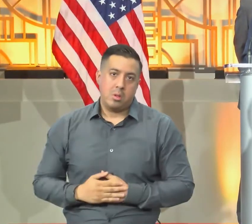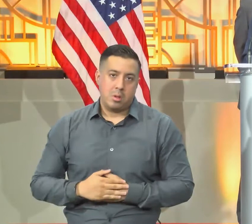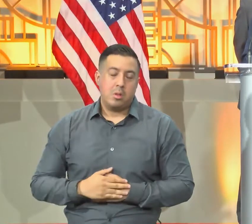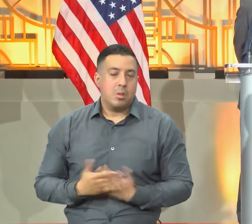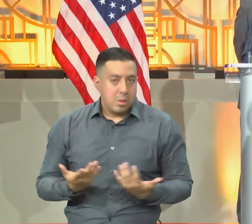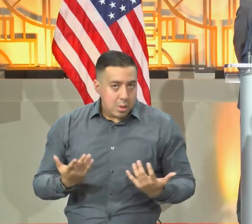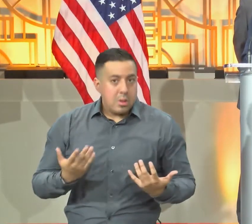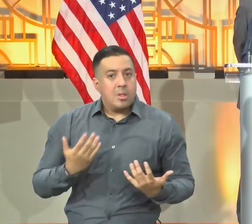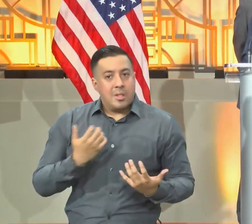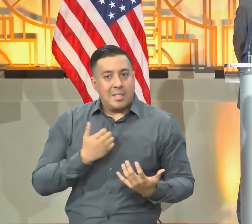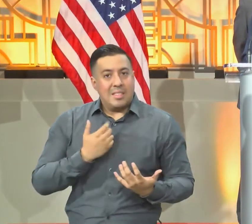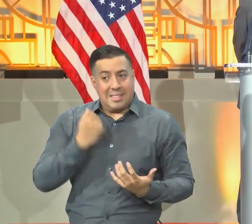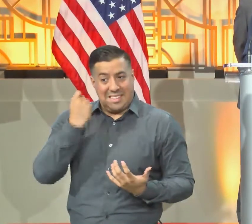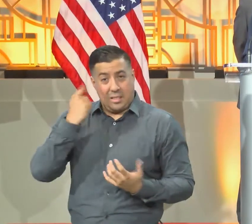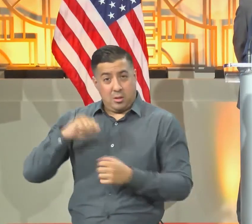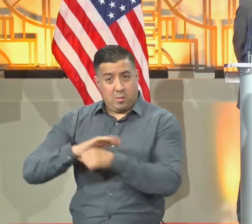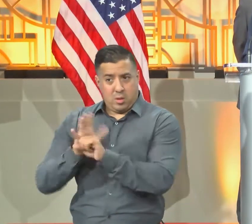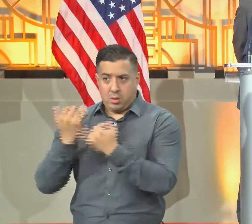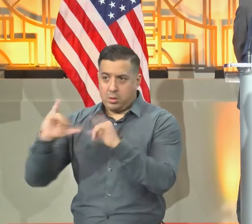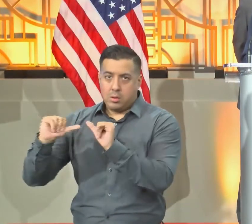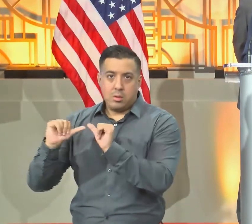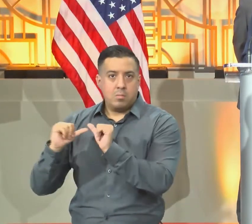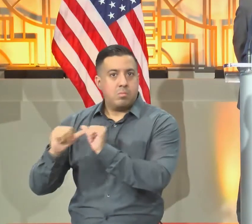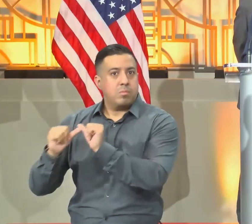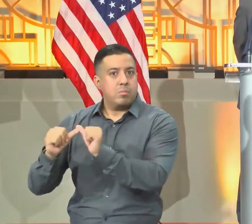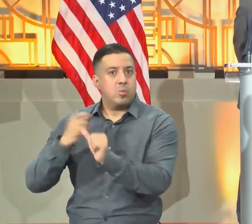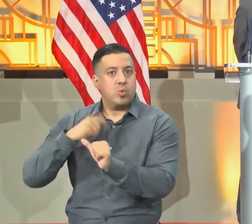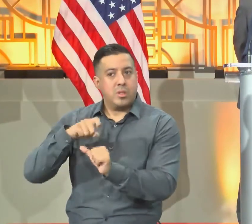much present. We need to be very, very vigilant.